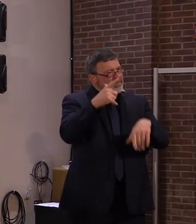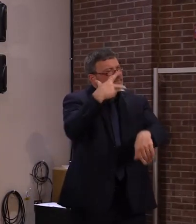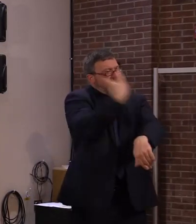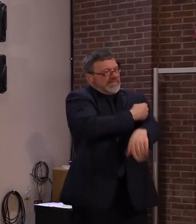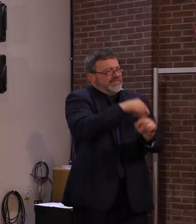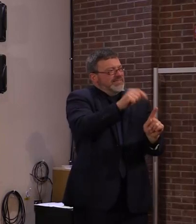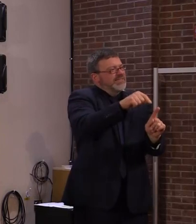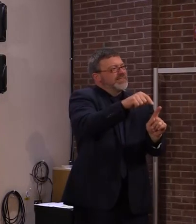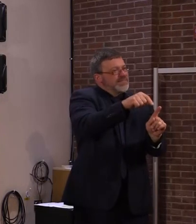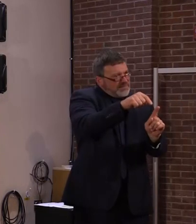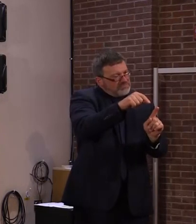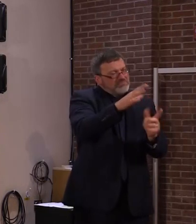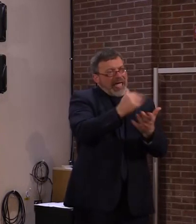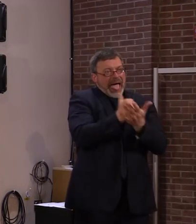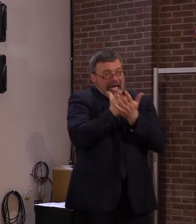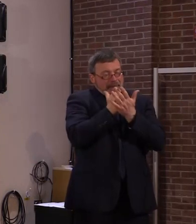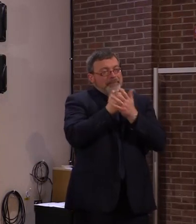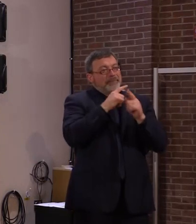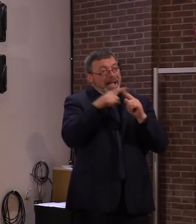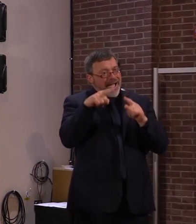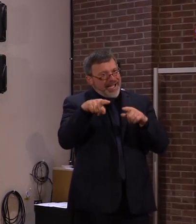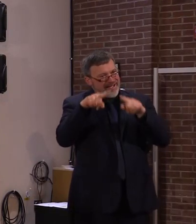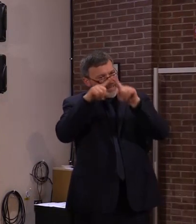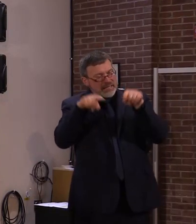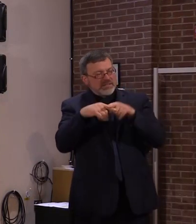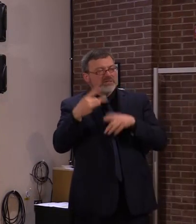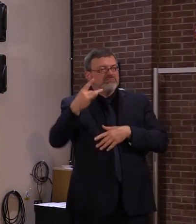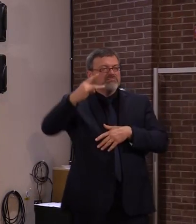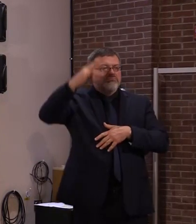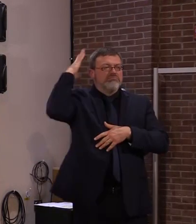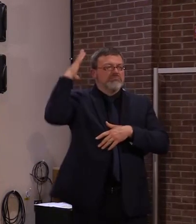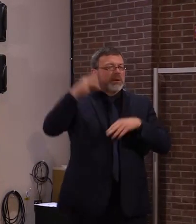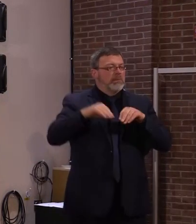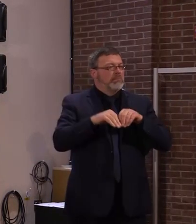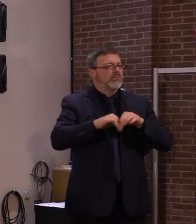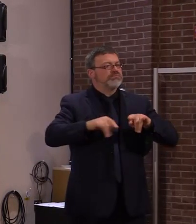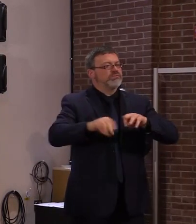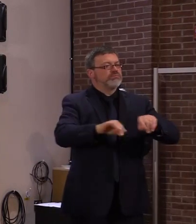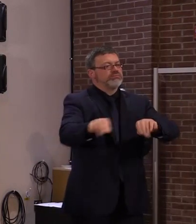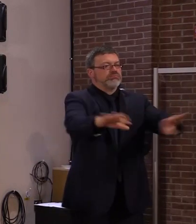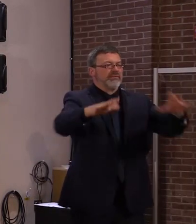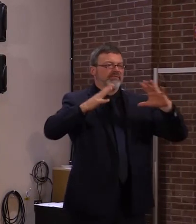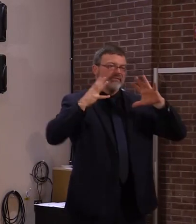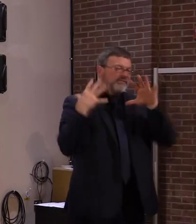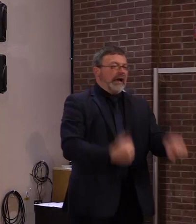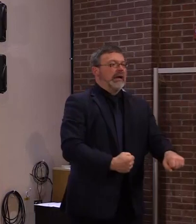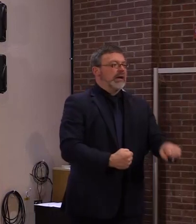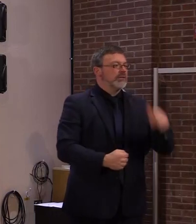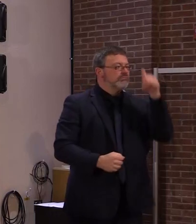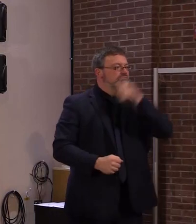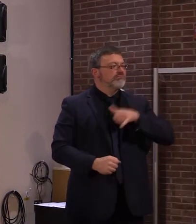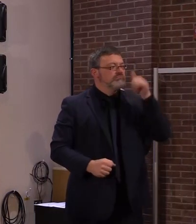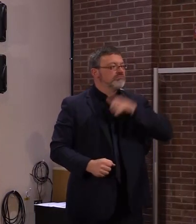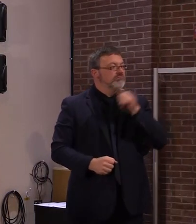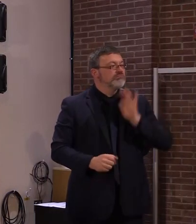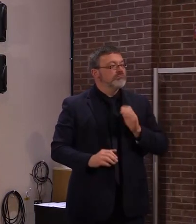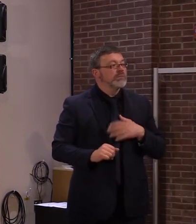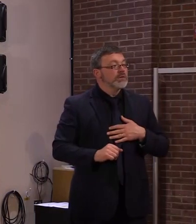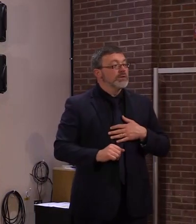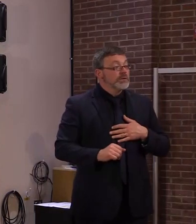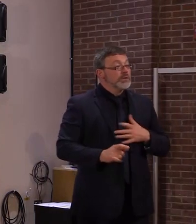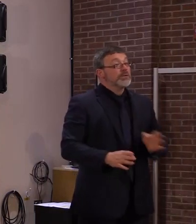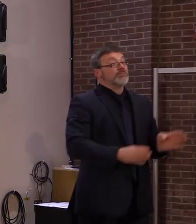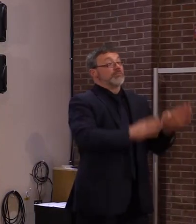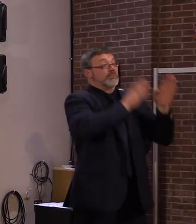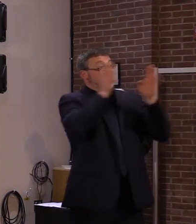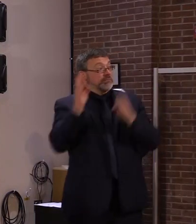We are also a victim of our success in at least 2 ways. Because we kept the virus at such low levels throughout